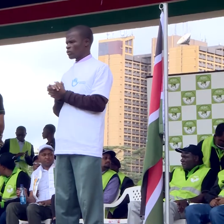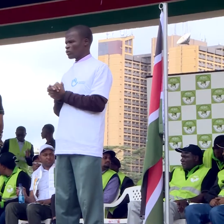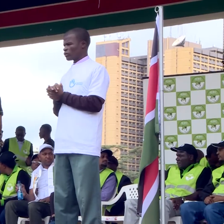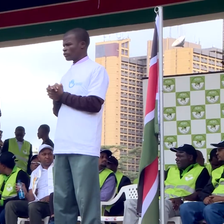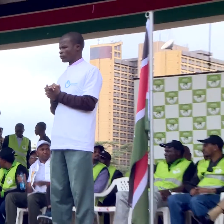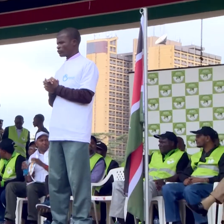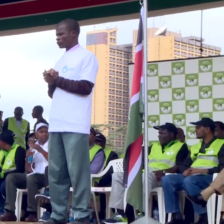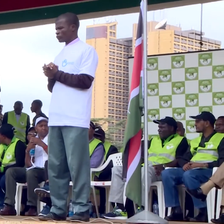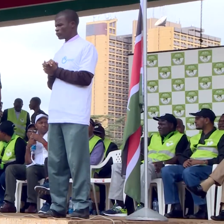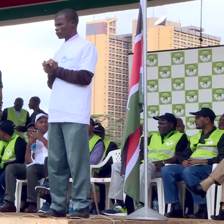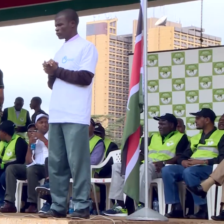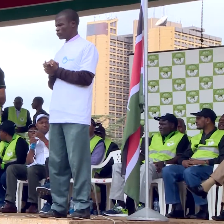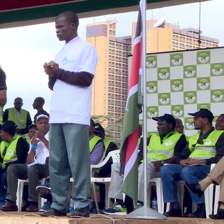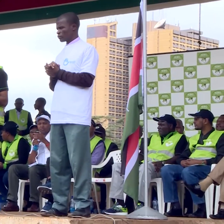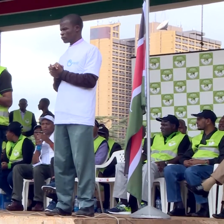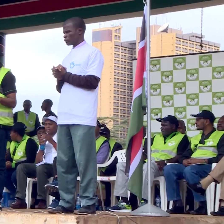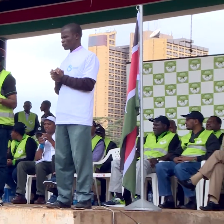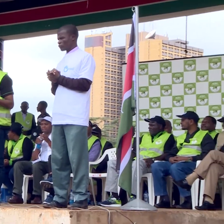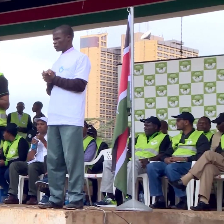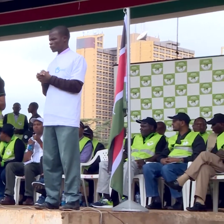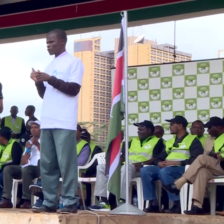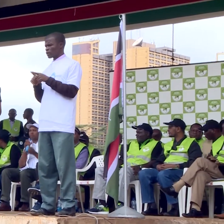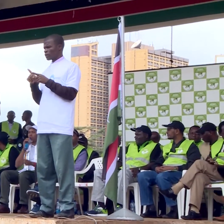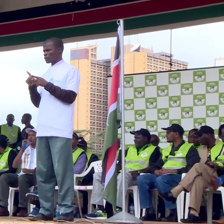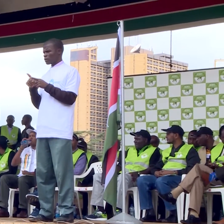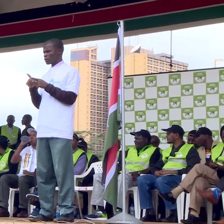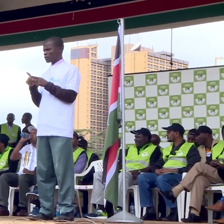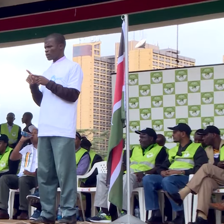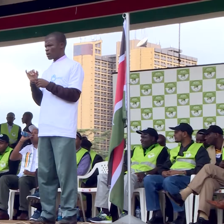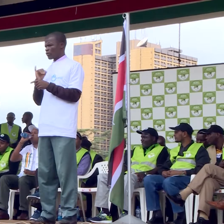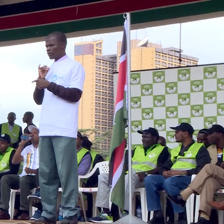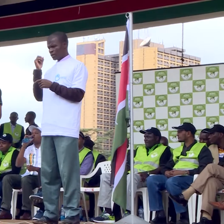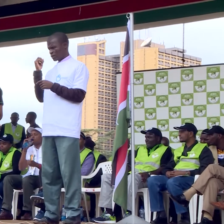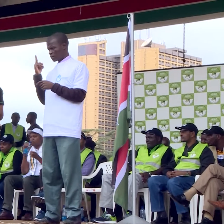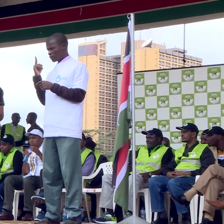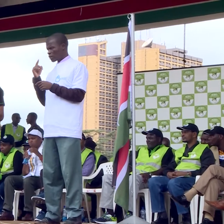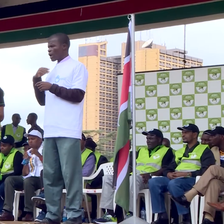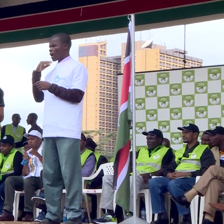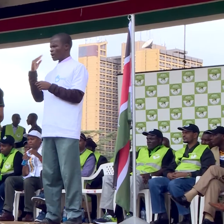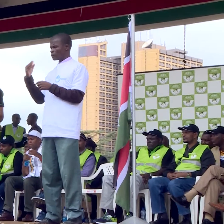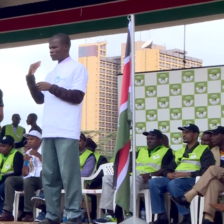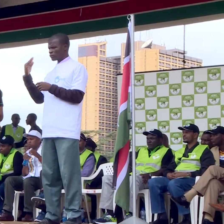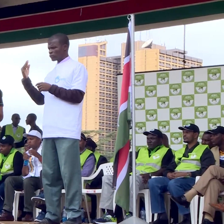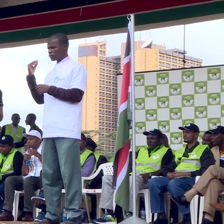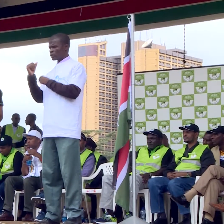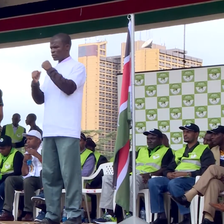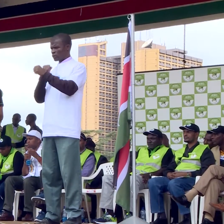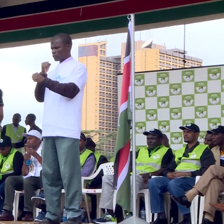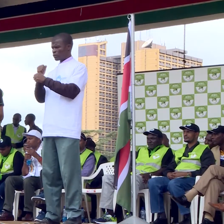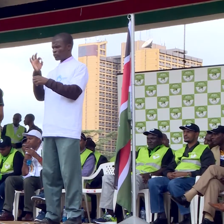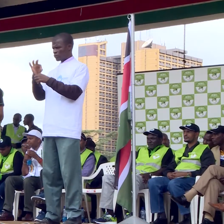words. As you may have realized that we are doing the annual voter education throughout the 47